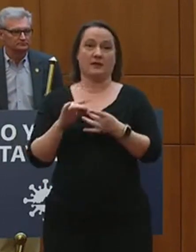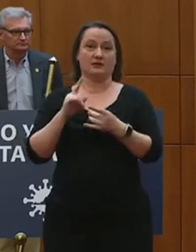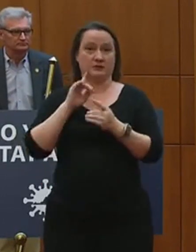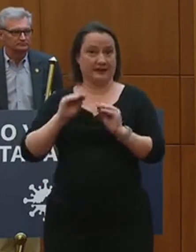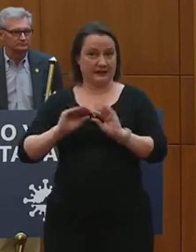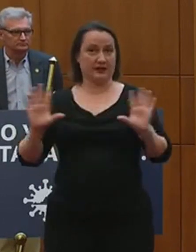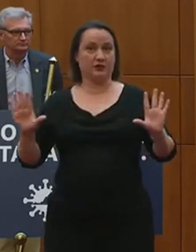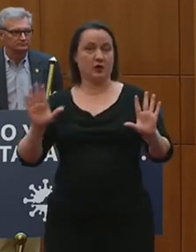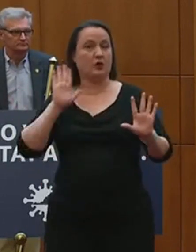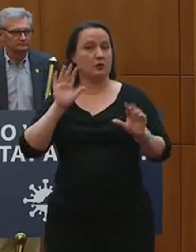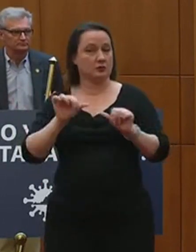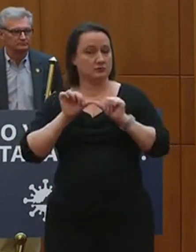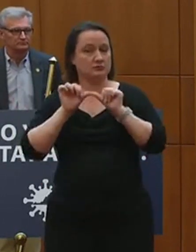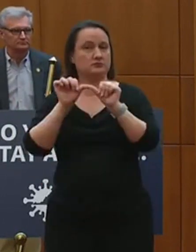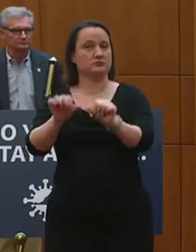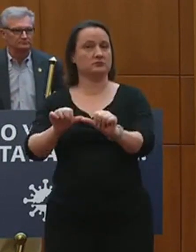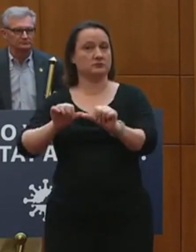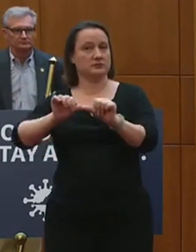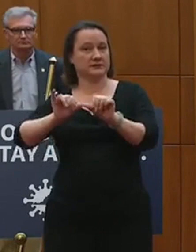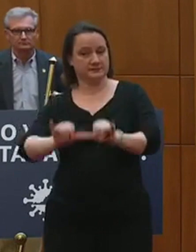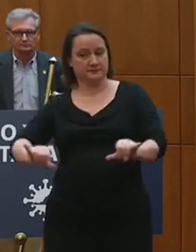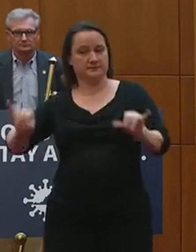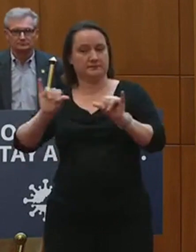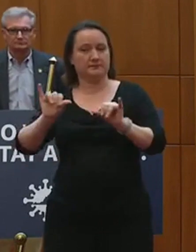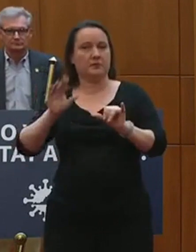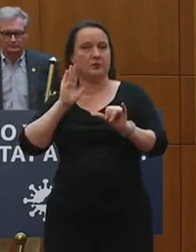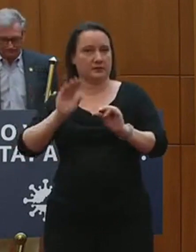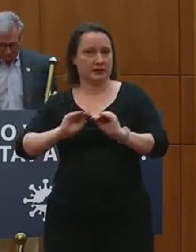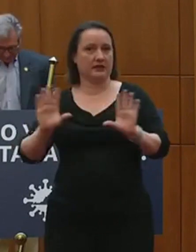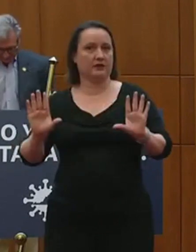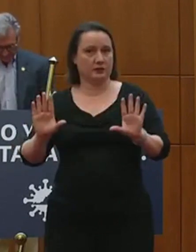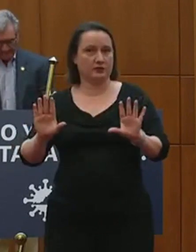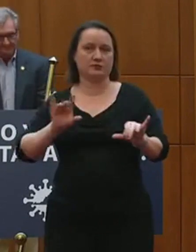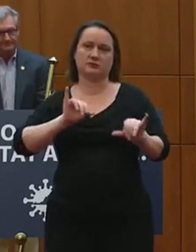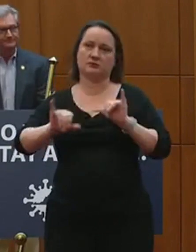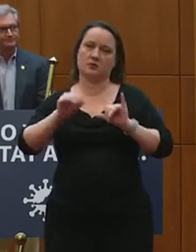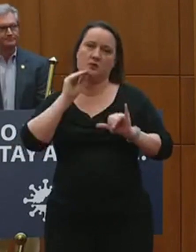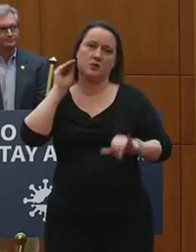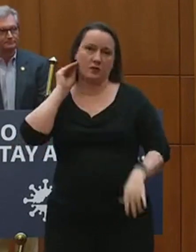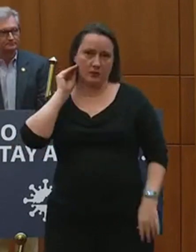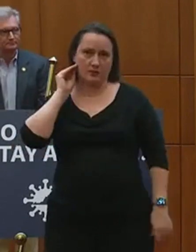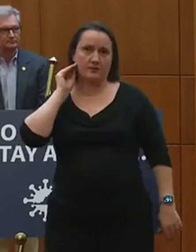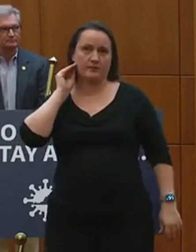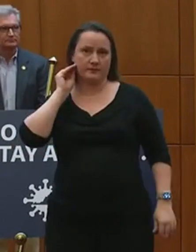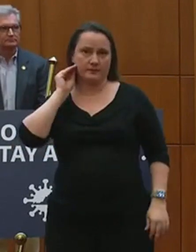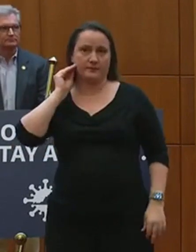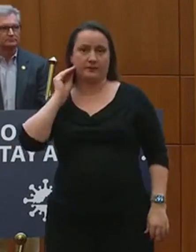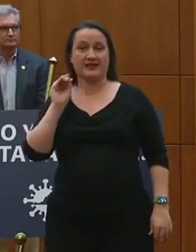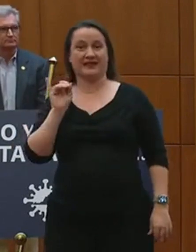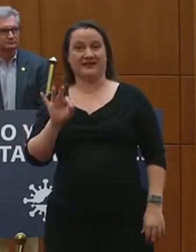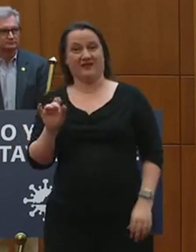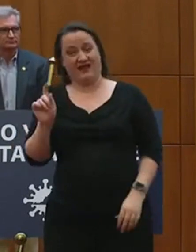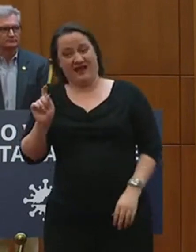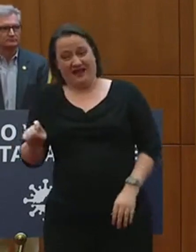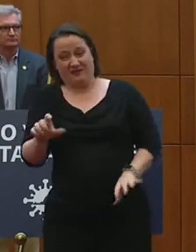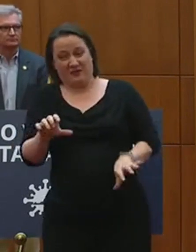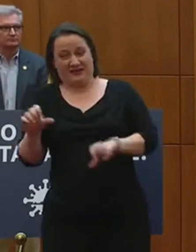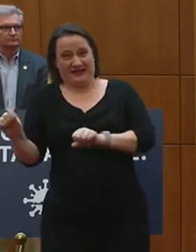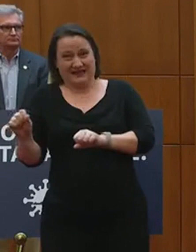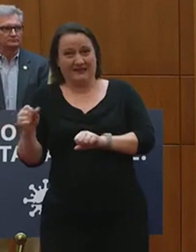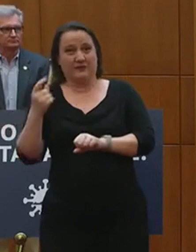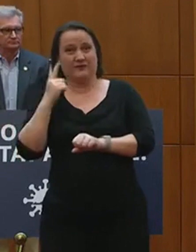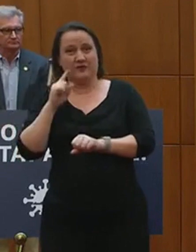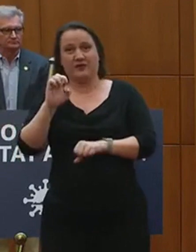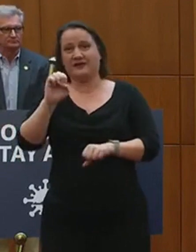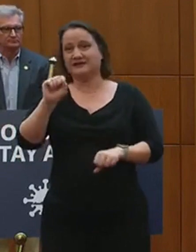it will continue to be clear. Stay home unless you have to leave for